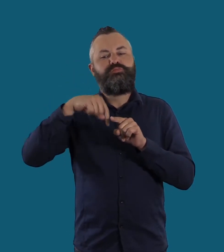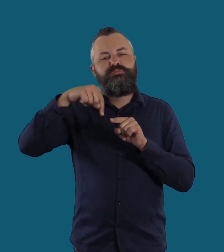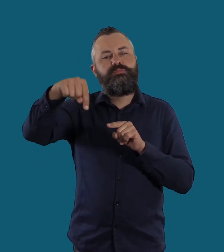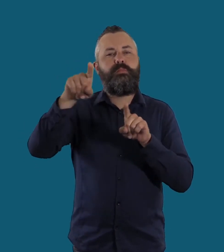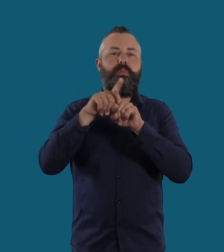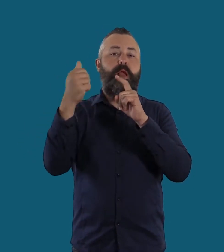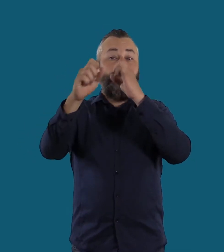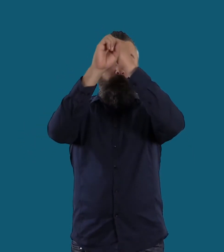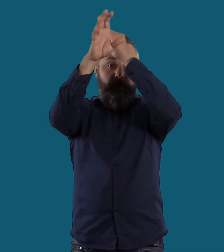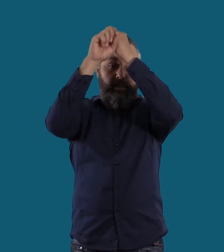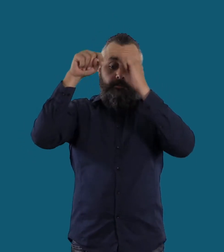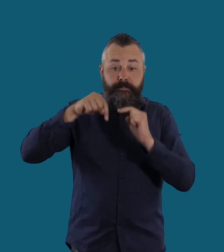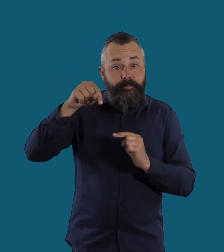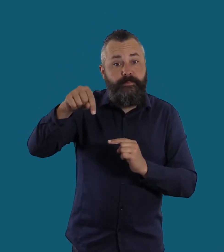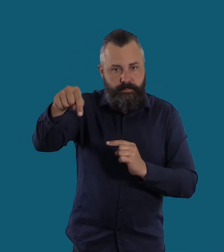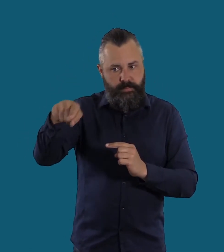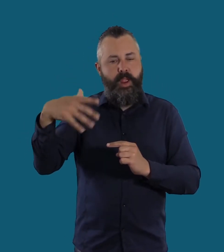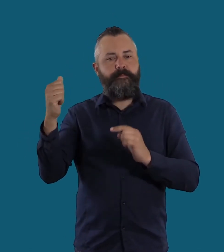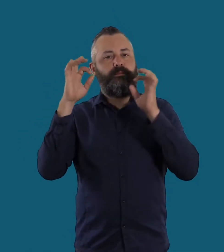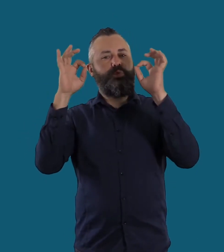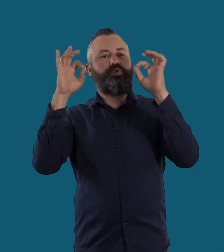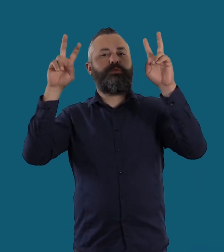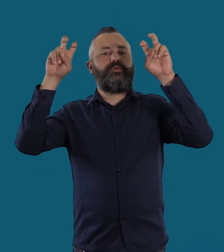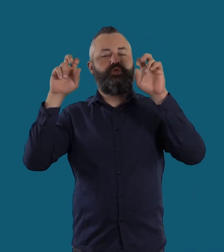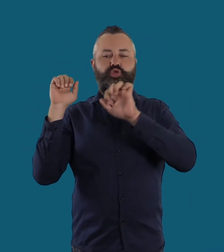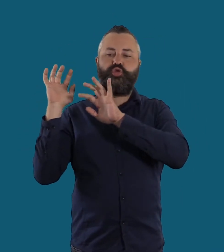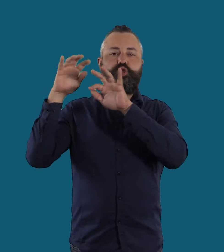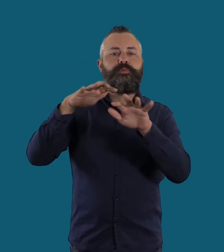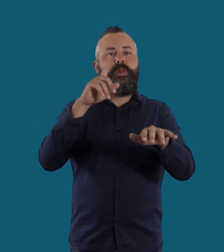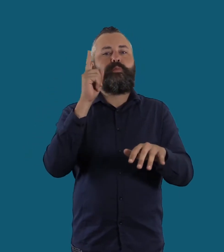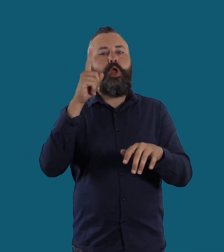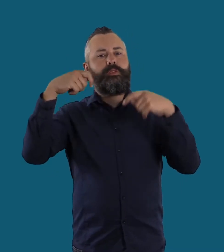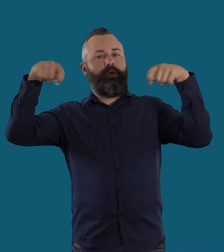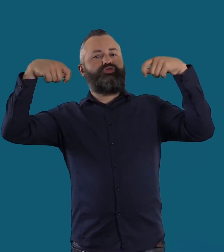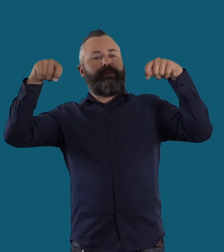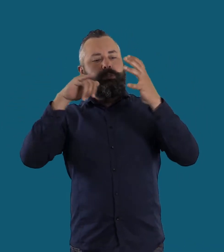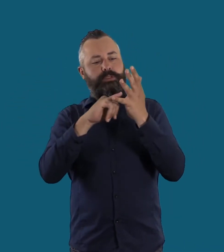If you are at or near a beach, a siren-like warning may be activated by surf lifeguards.